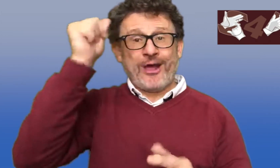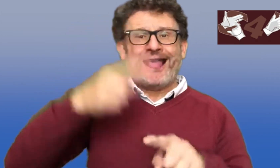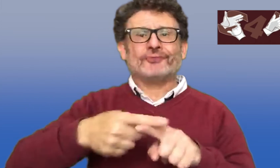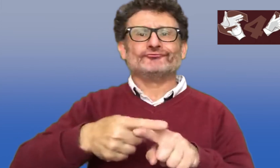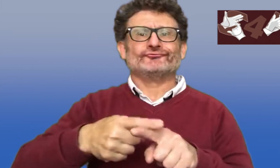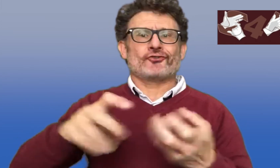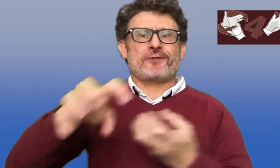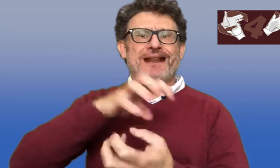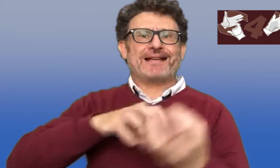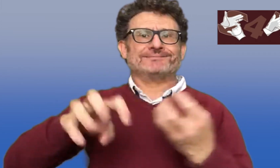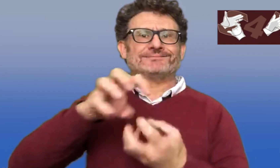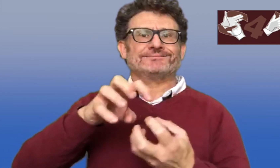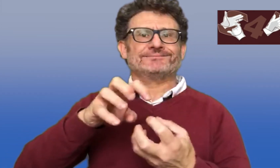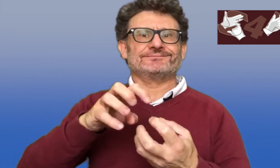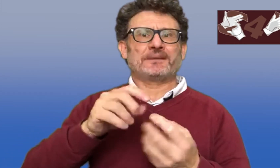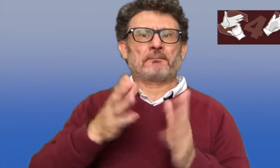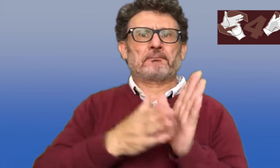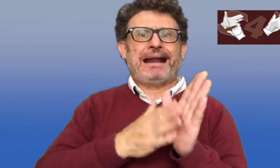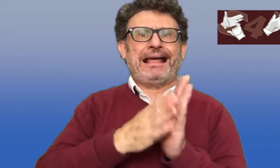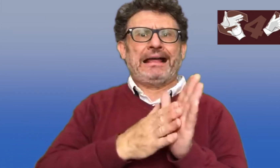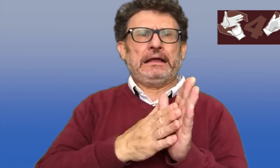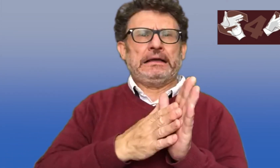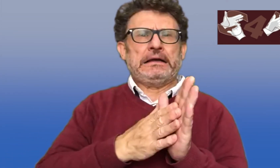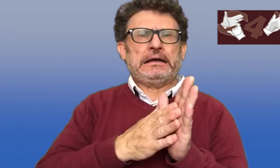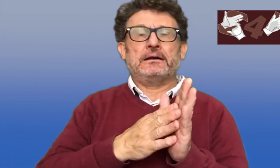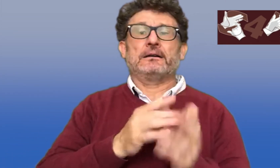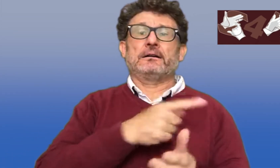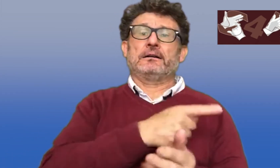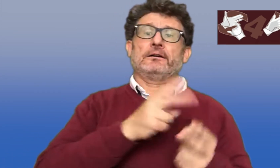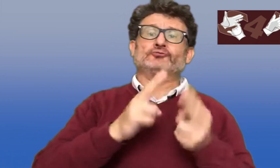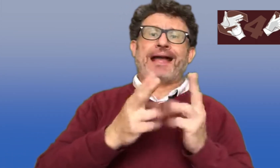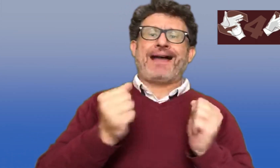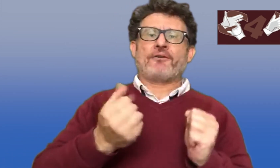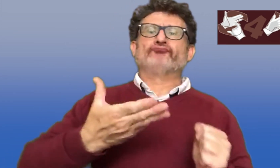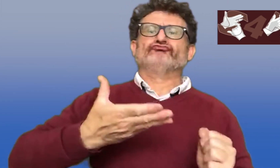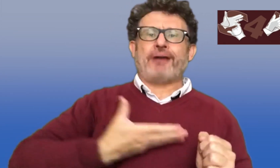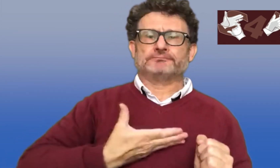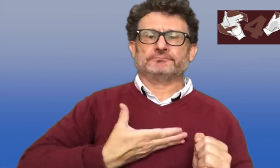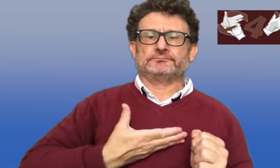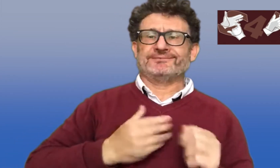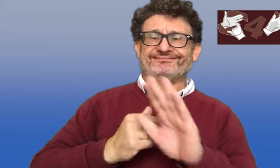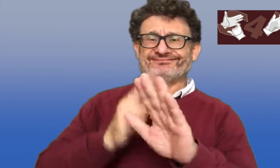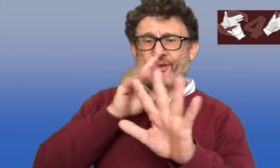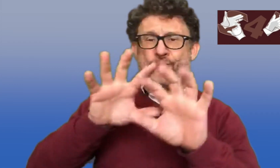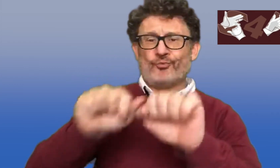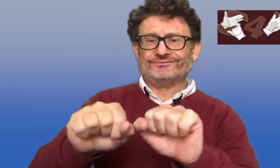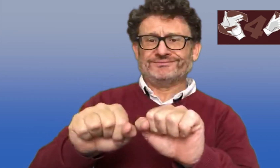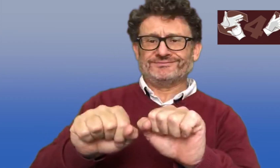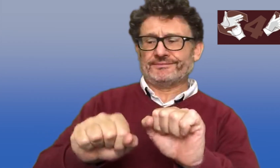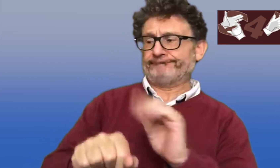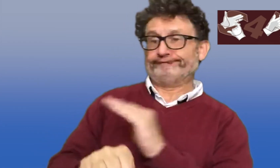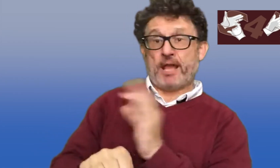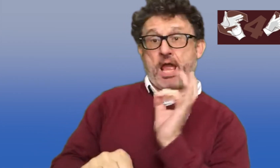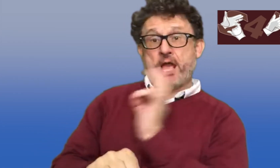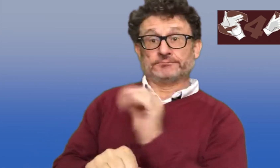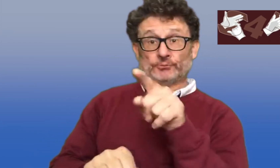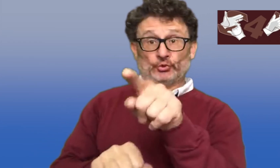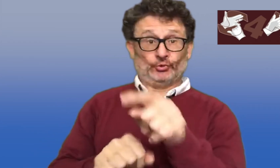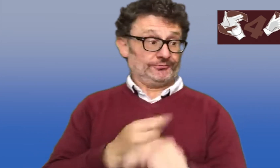some things just don't translate very well from language to language. And so the interpreter then therefore has a right just to